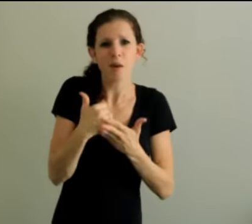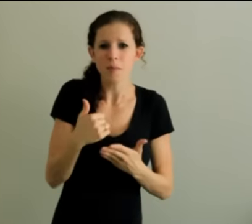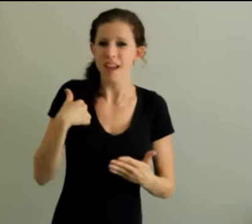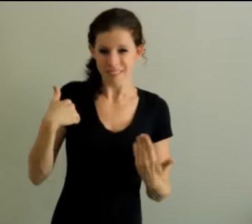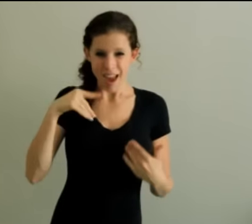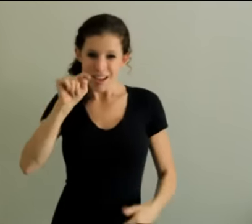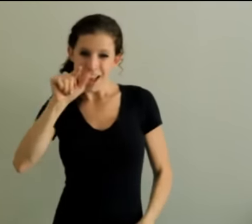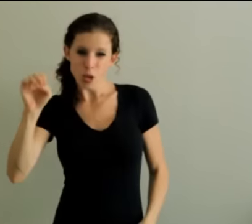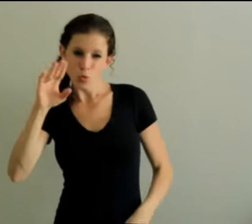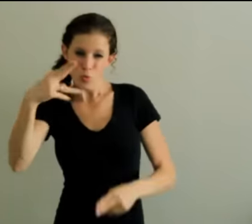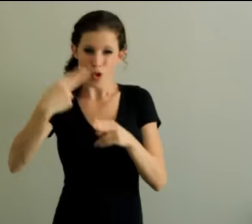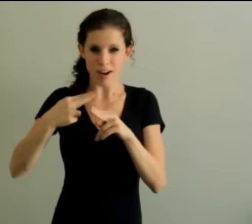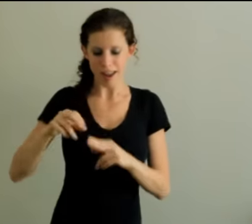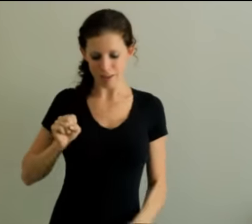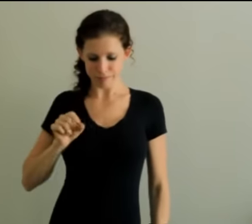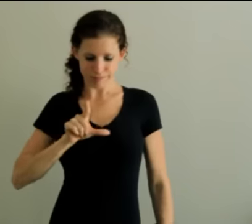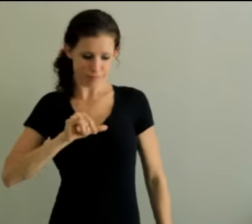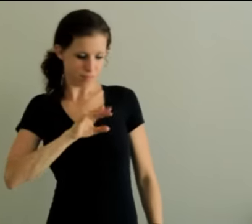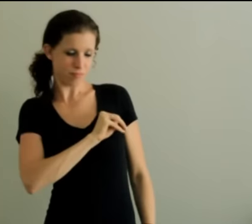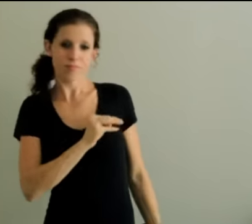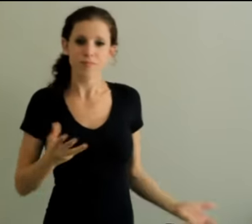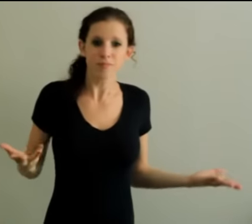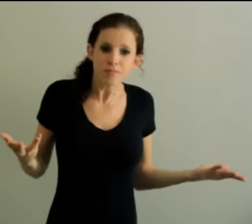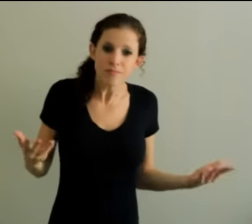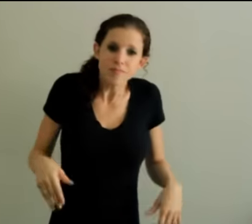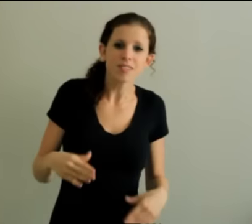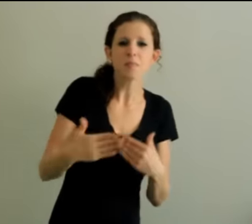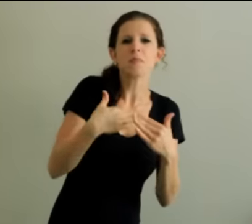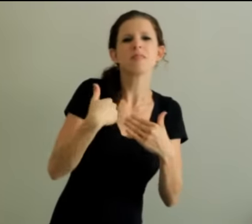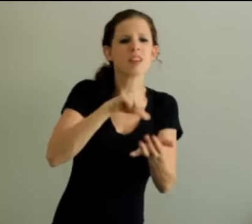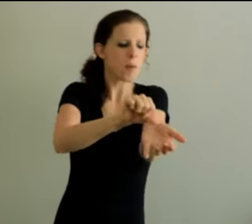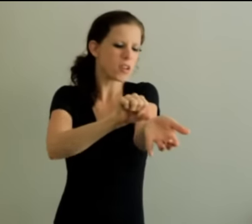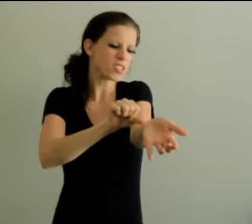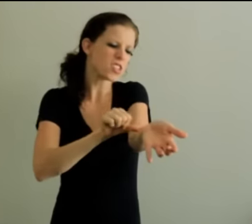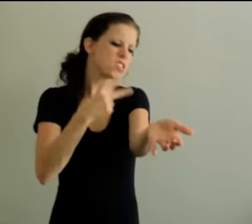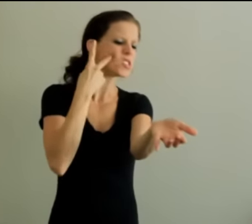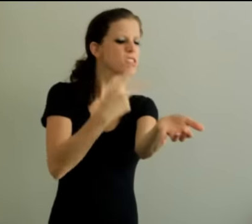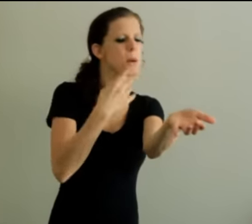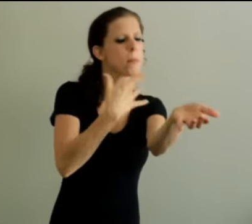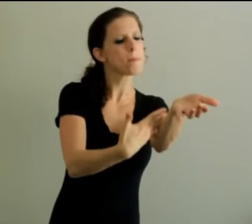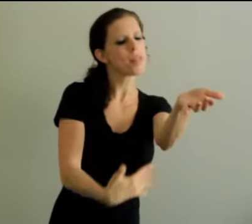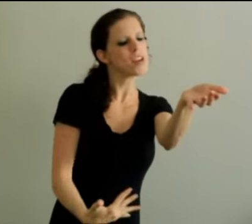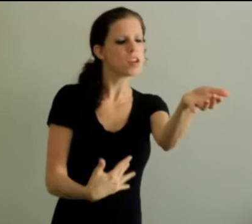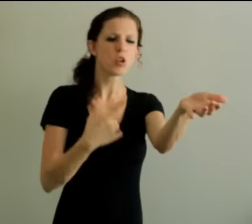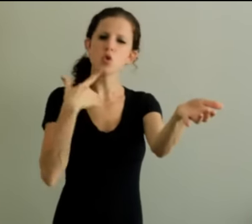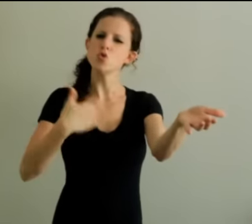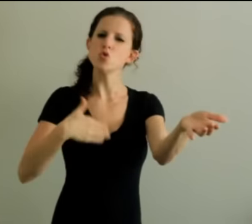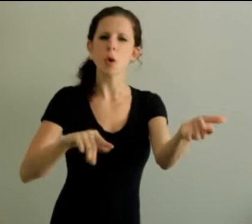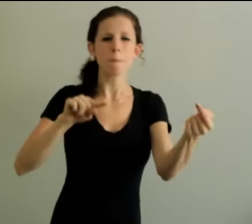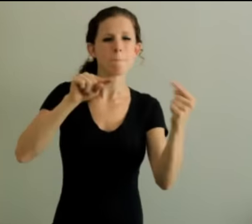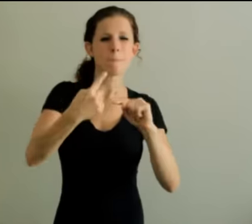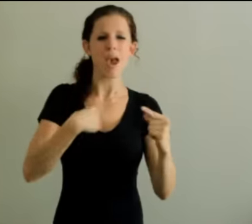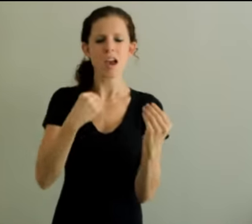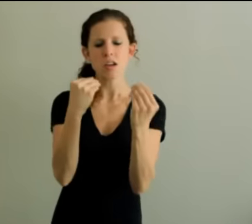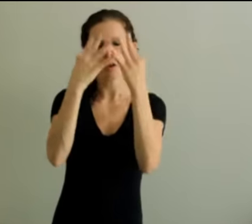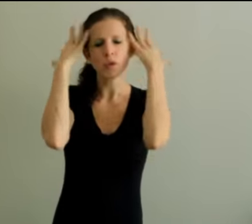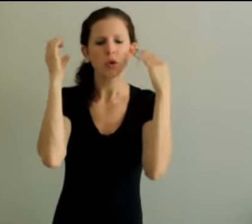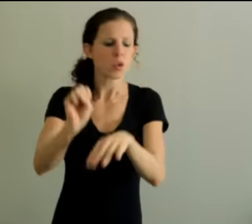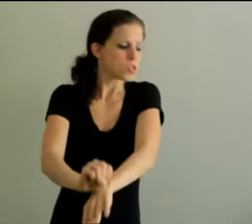I even got a tattoo of your name across the chest Sometimes I even cut myself To see how much it bleeds It's like adrenaline Your pain is such